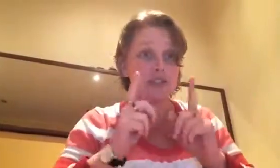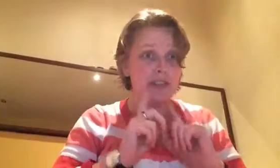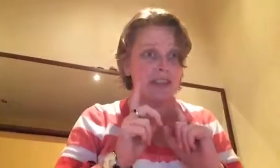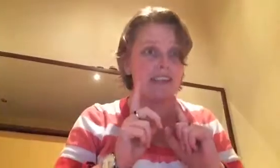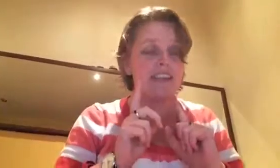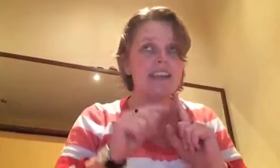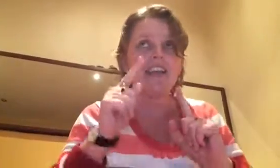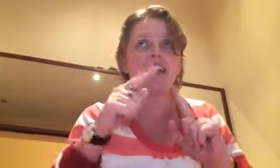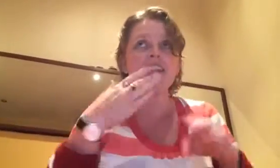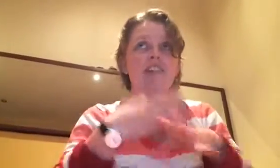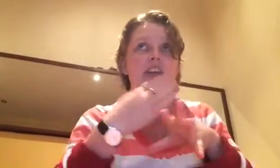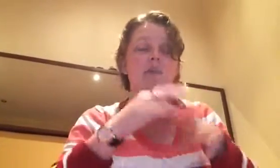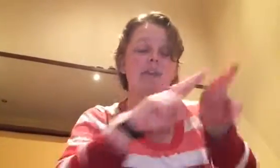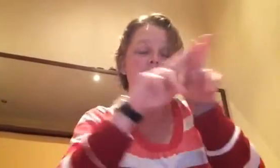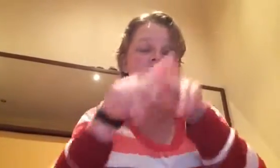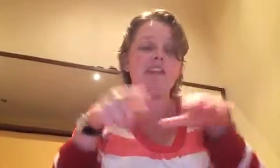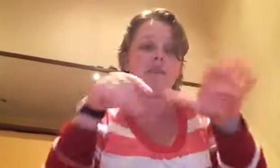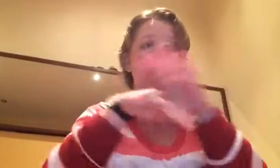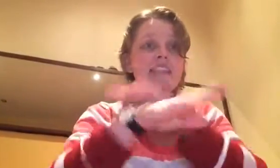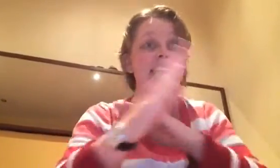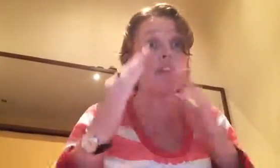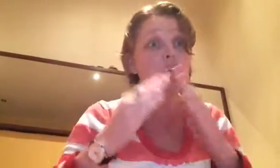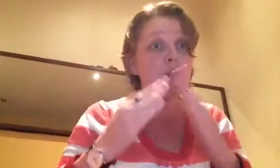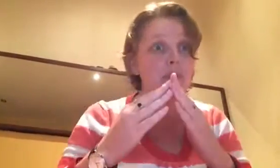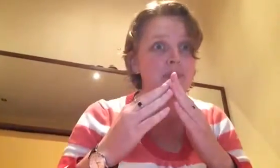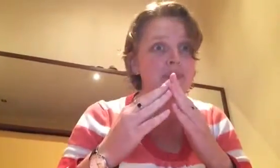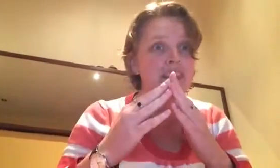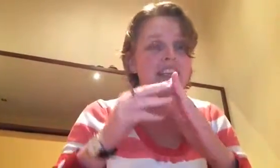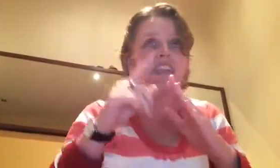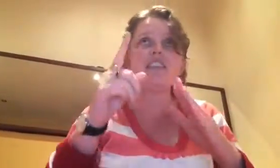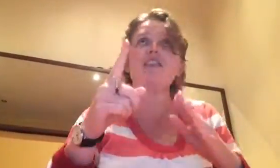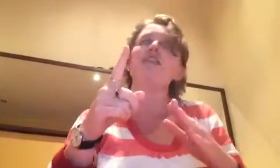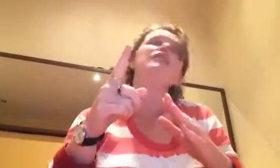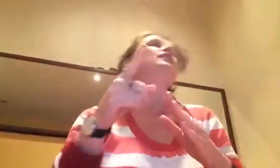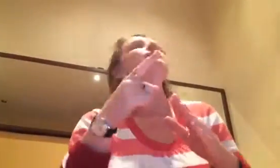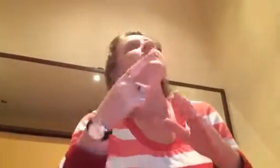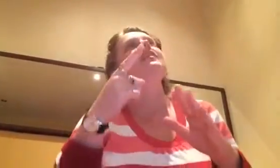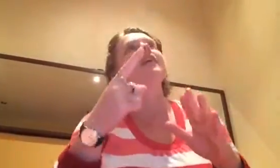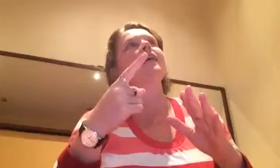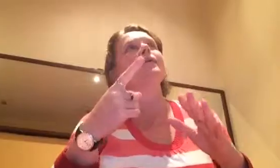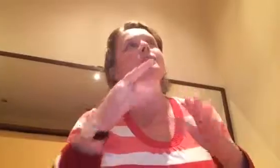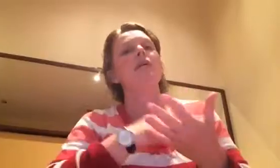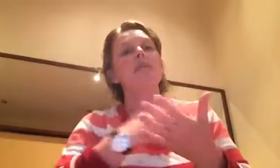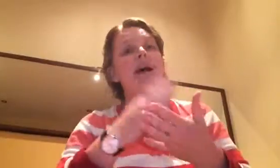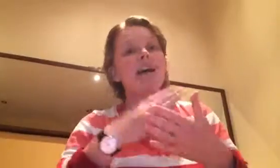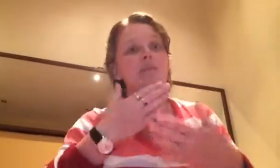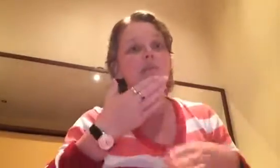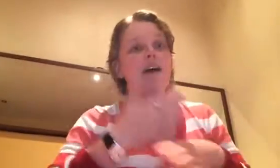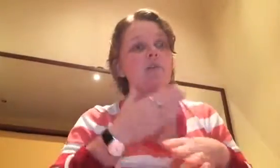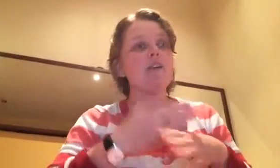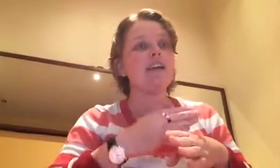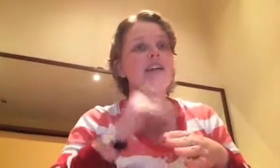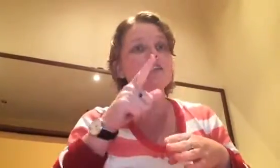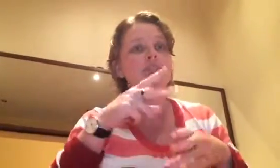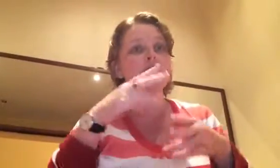tutor, and I work with families in the home. So part of my work is to